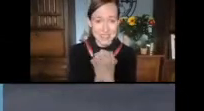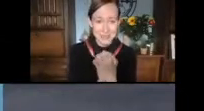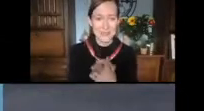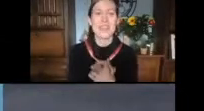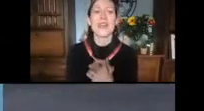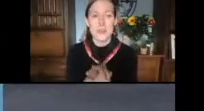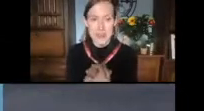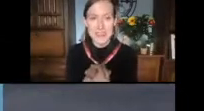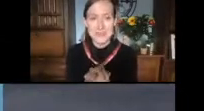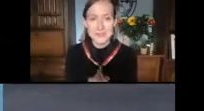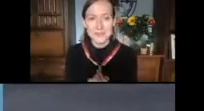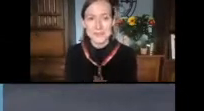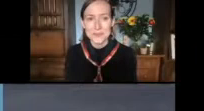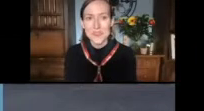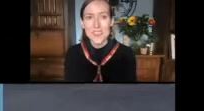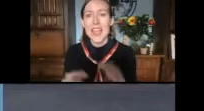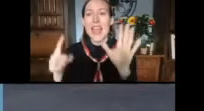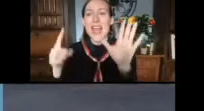okay? Ready?